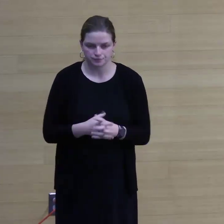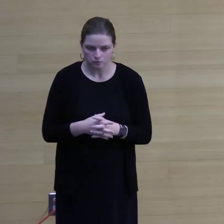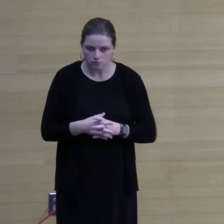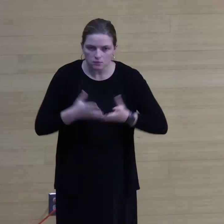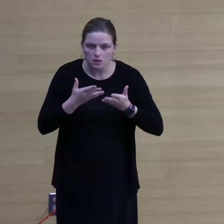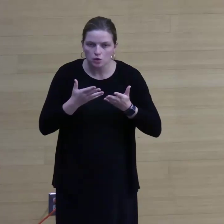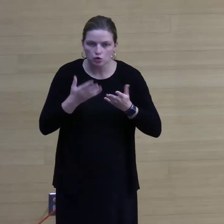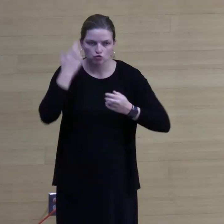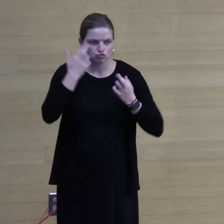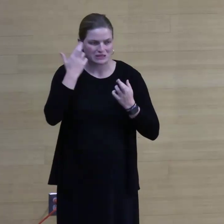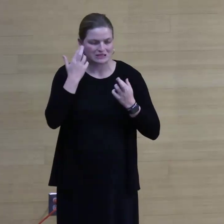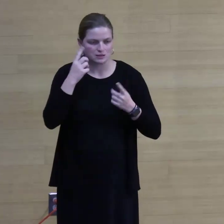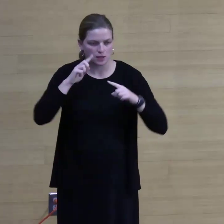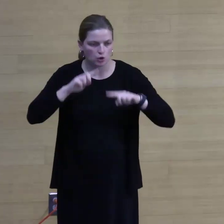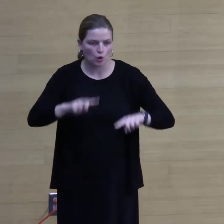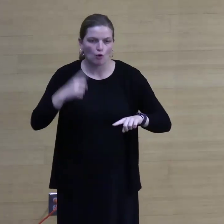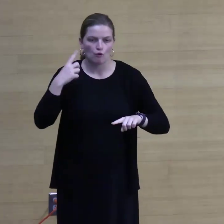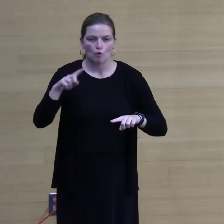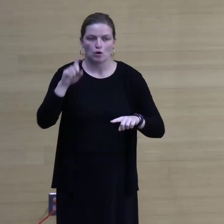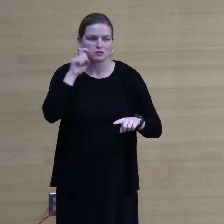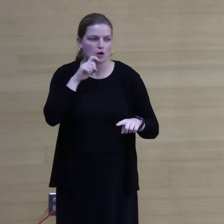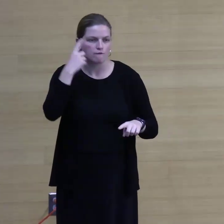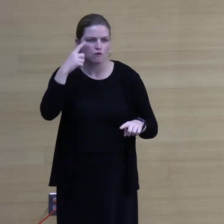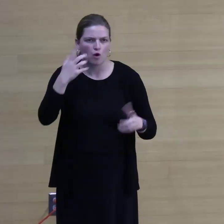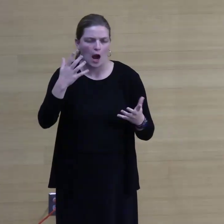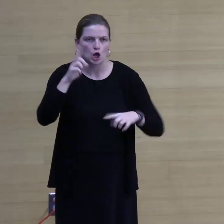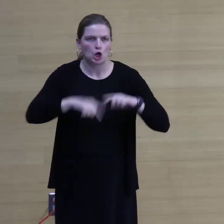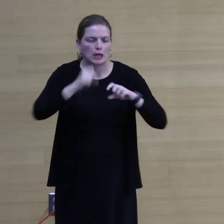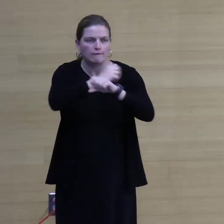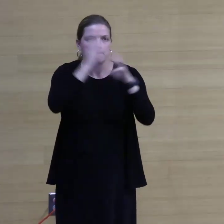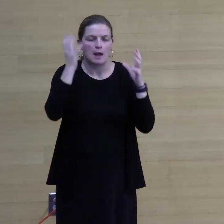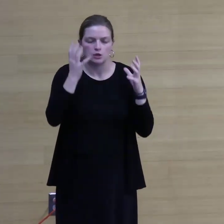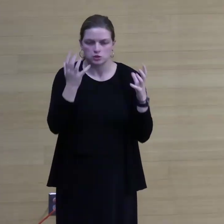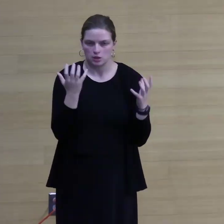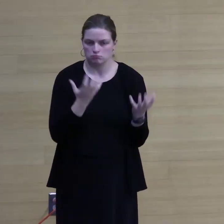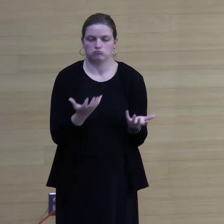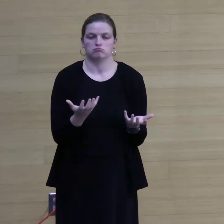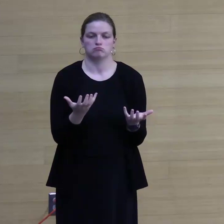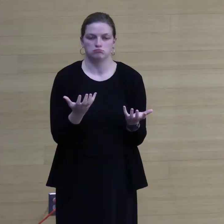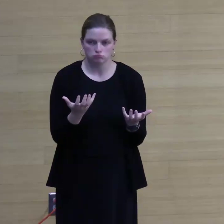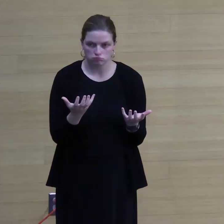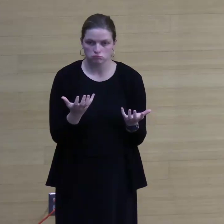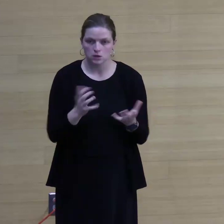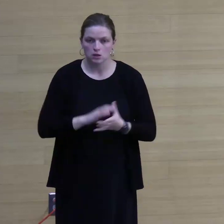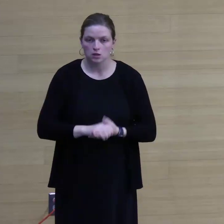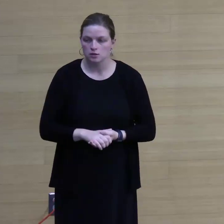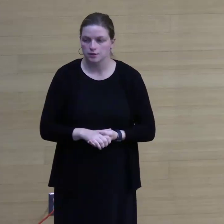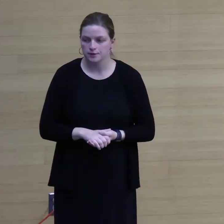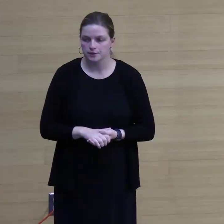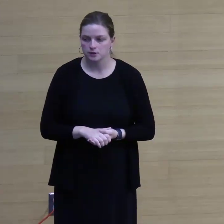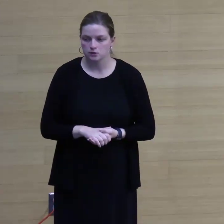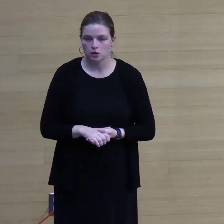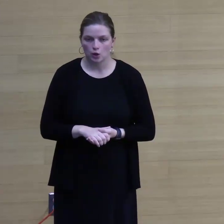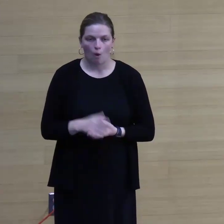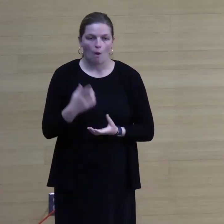that people go to sexuality for, I could have never imagined. And so